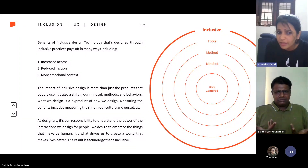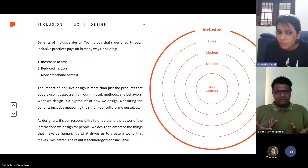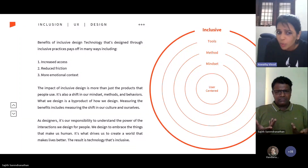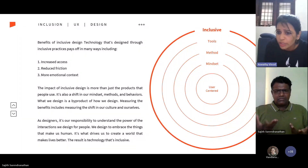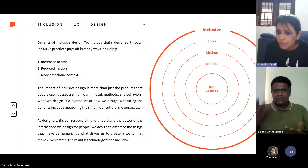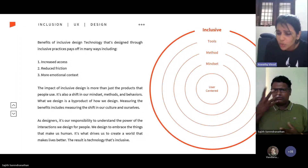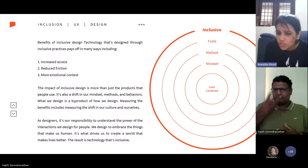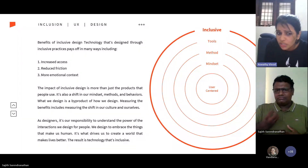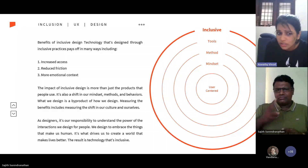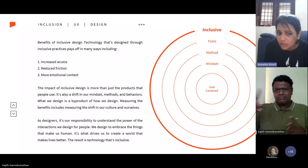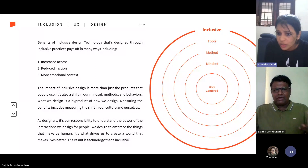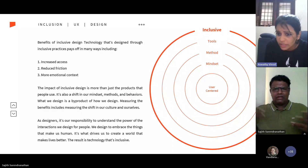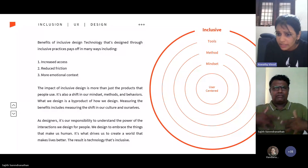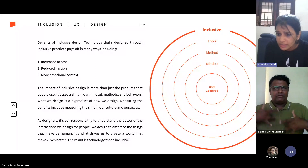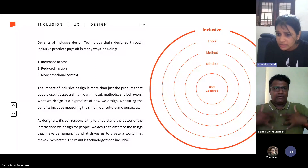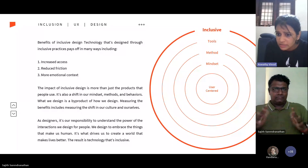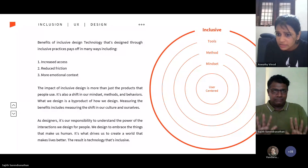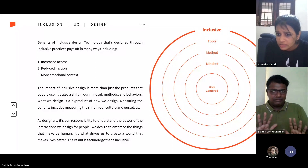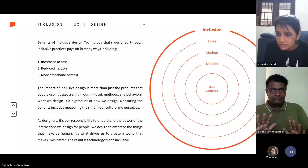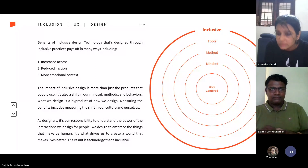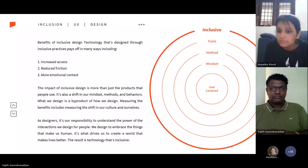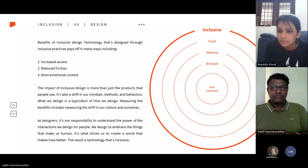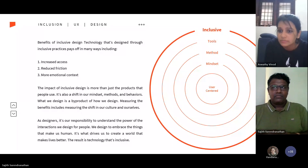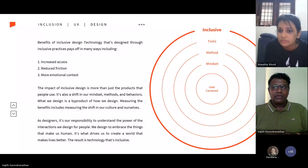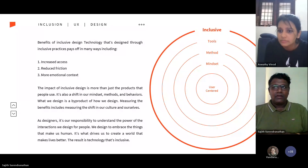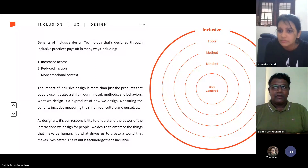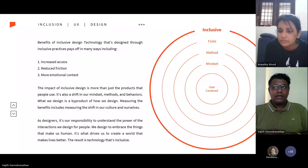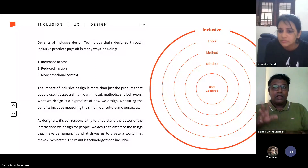and provide more emotional context.